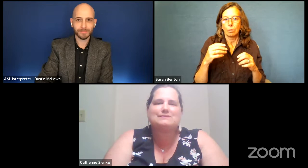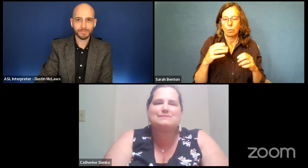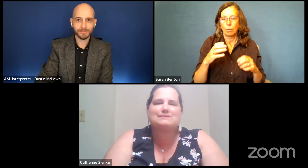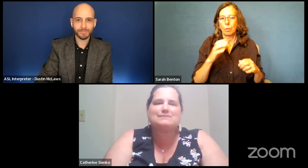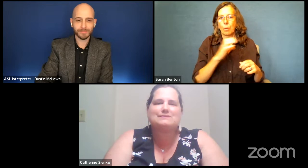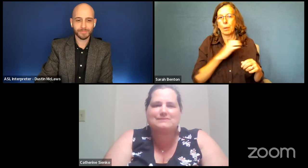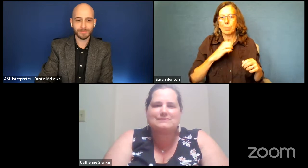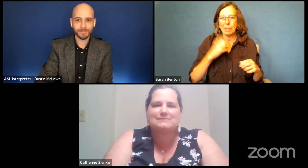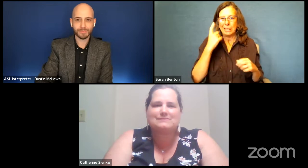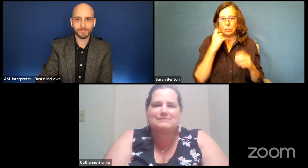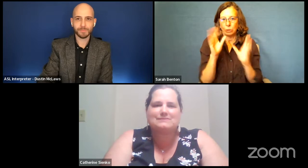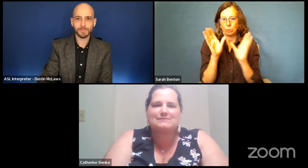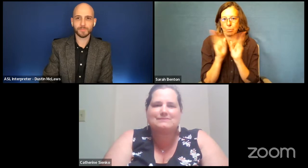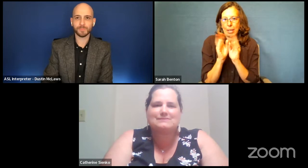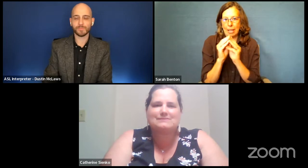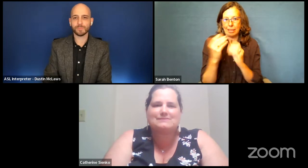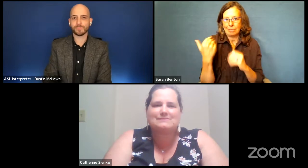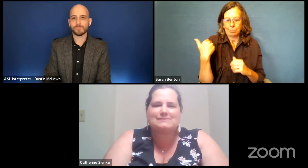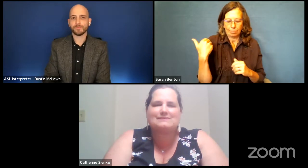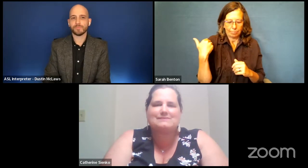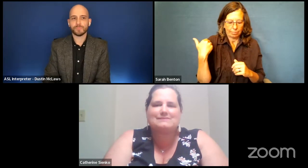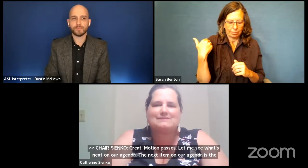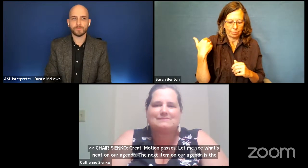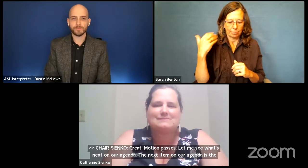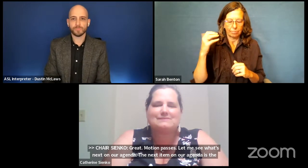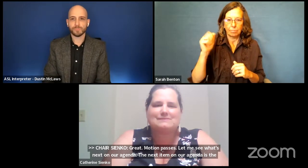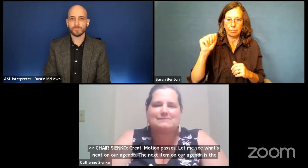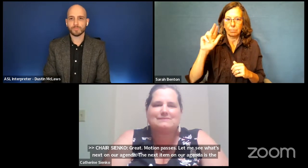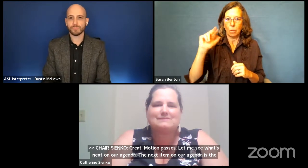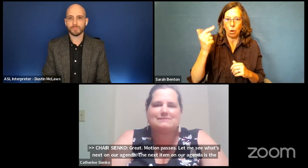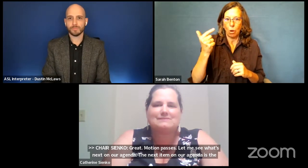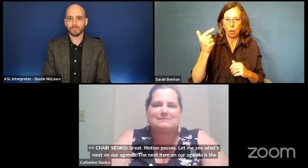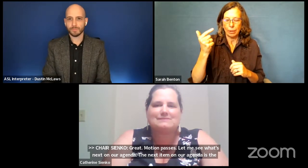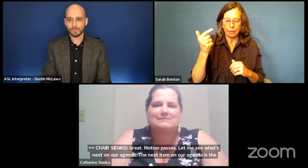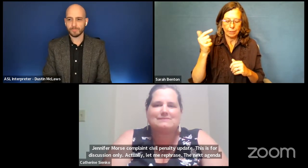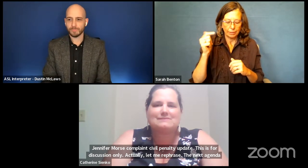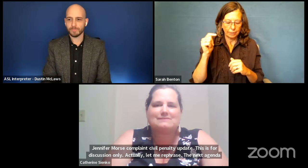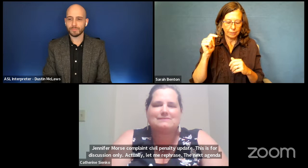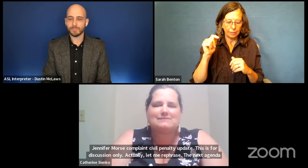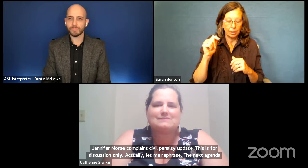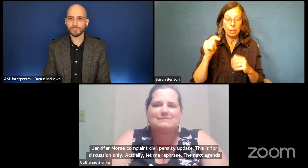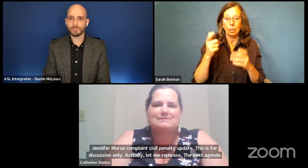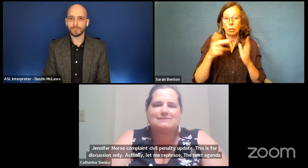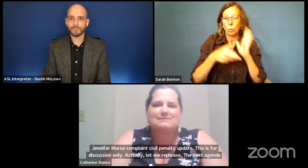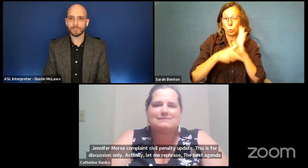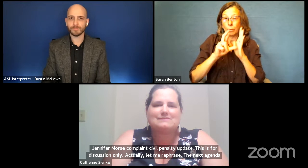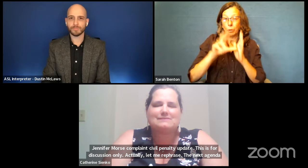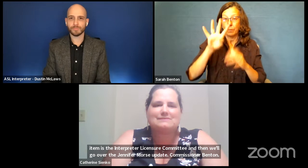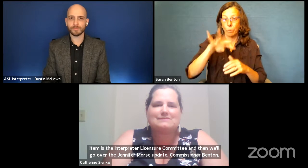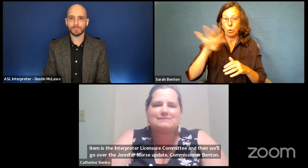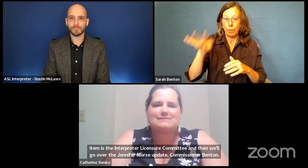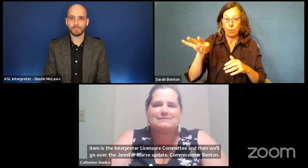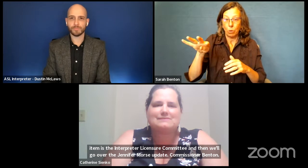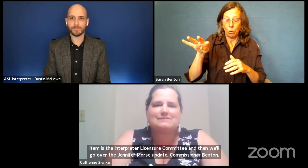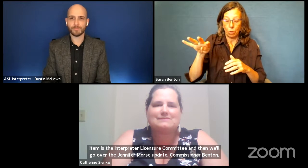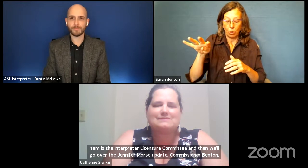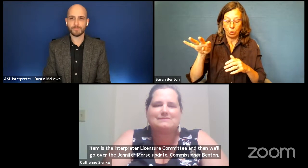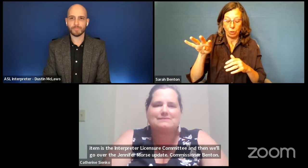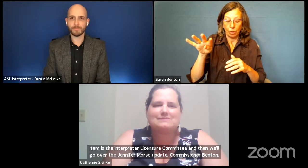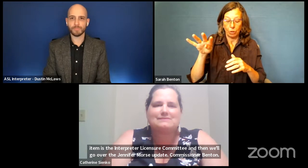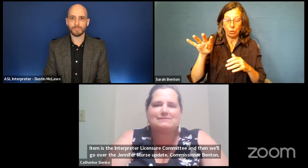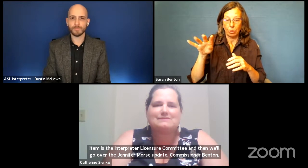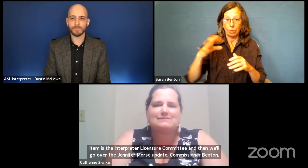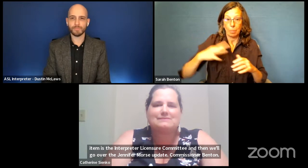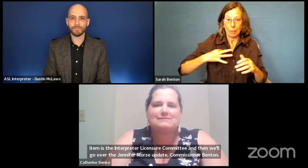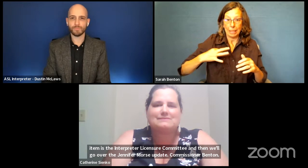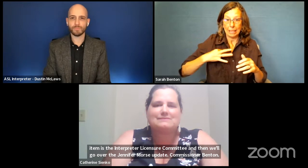Hello, thank you. So the commission just recently met, and that was back in August. We